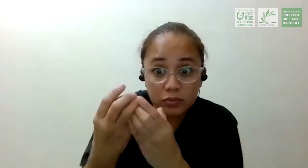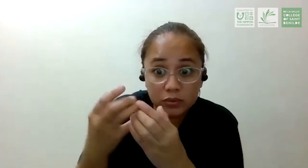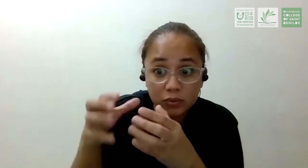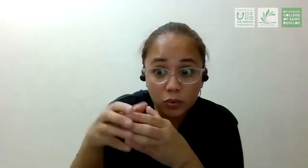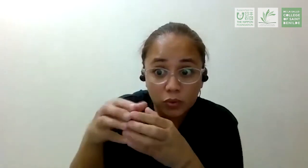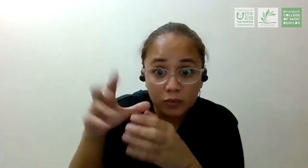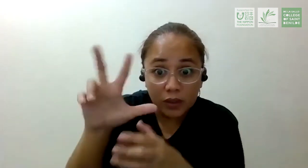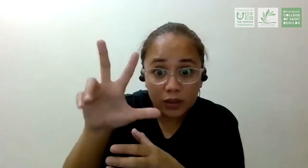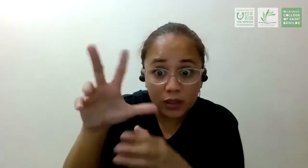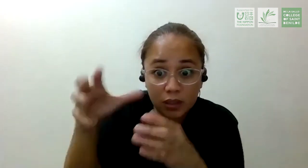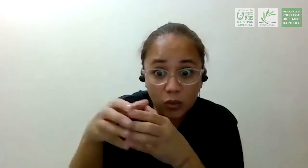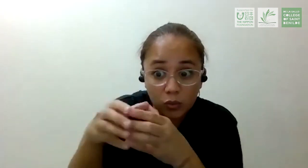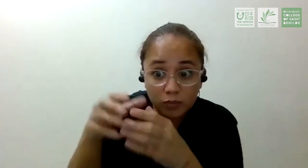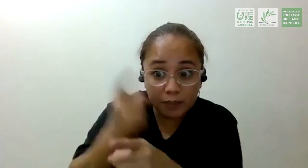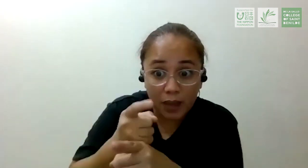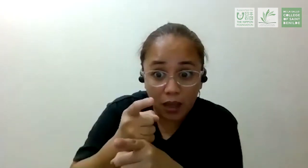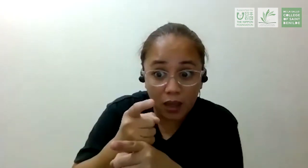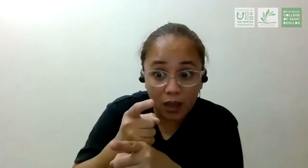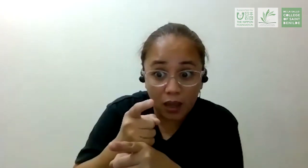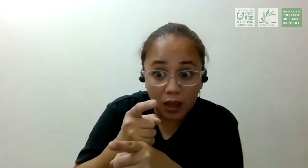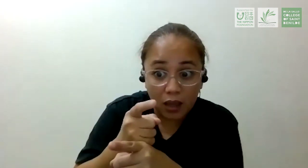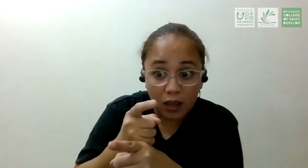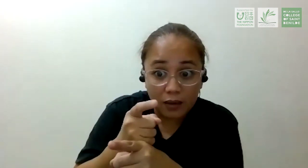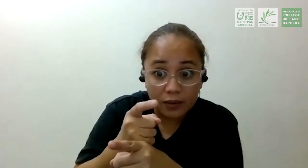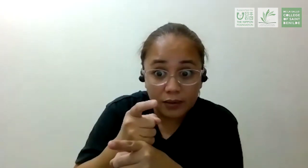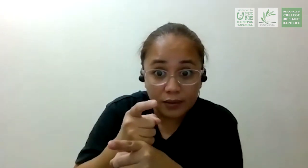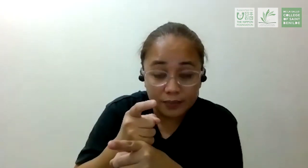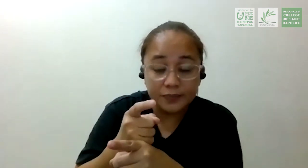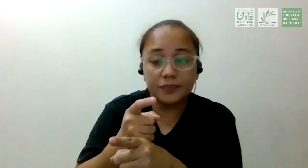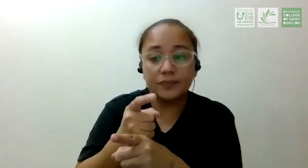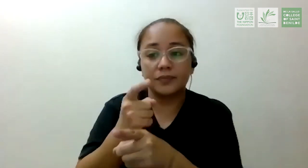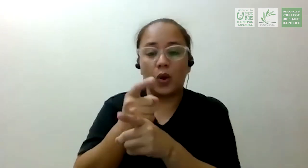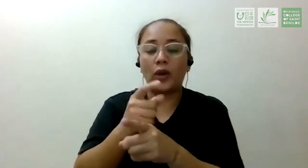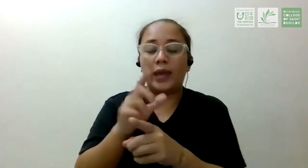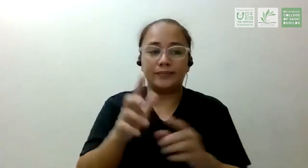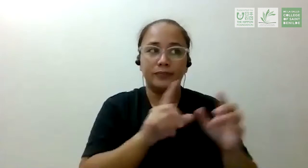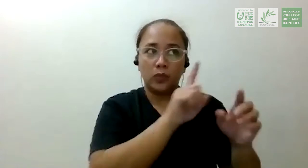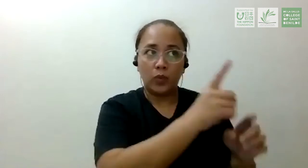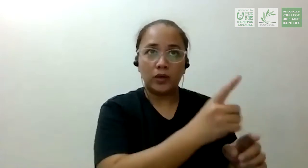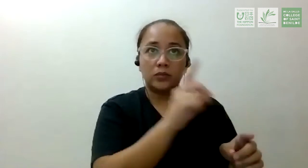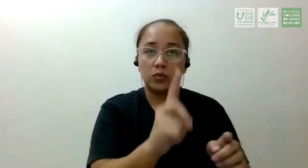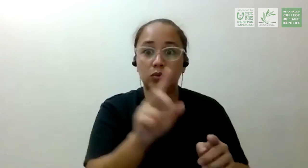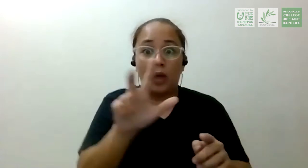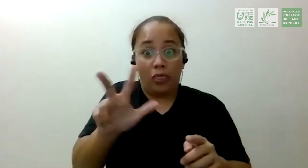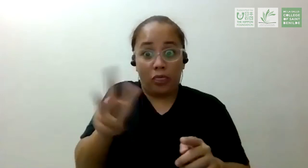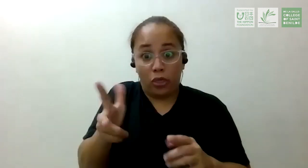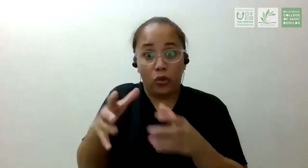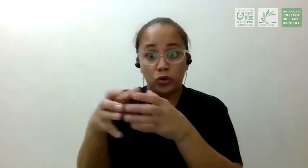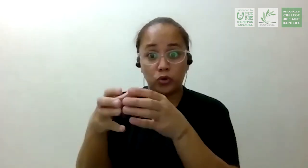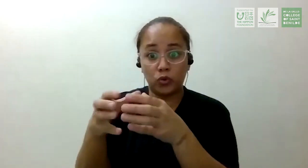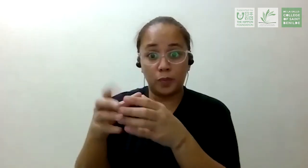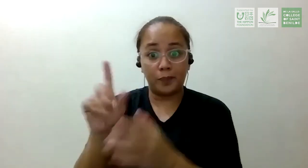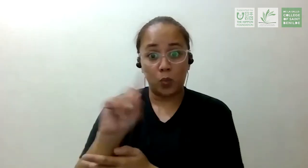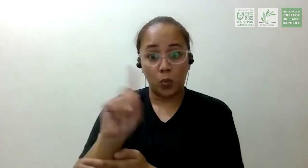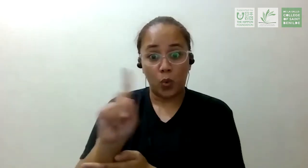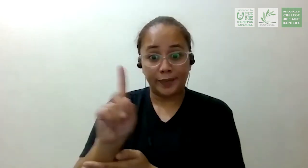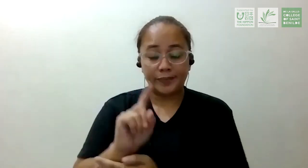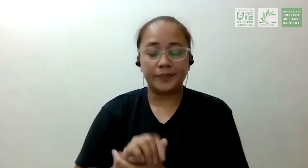Is that correct? Yes, sir. 3 Okay. groups. And then the 3rd group can work on